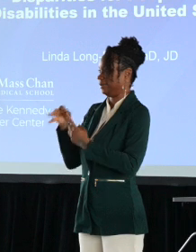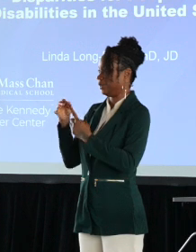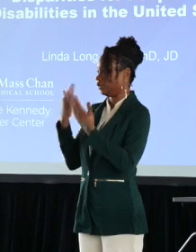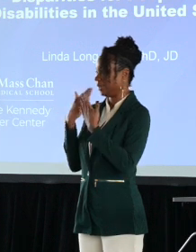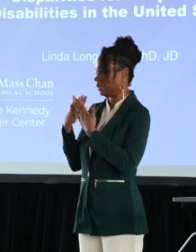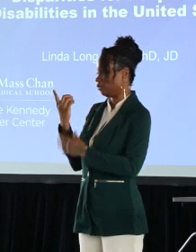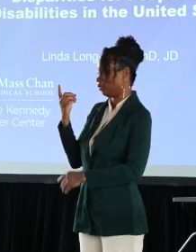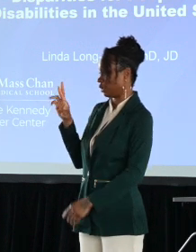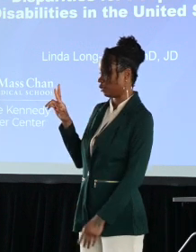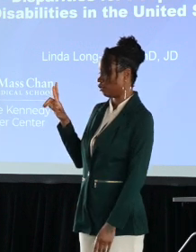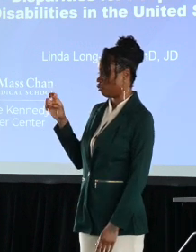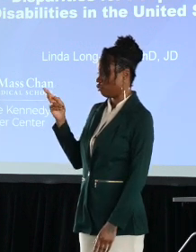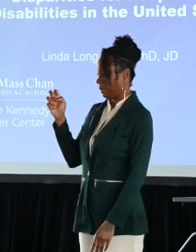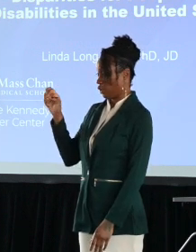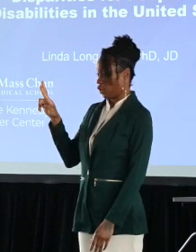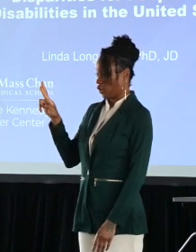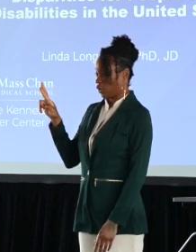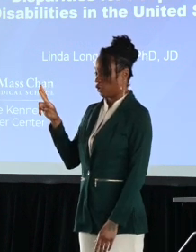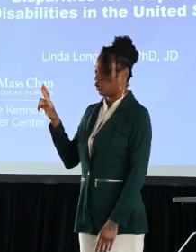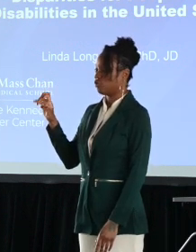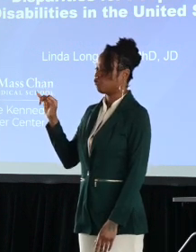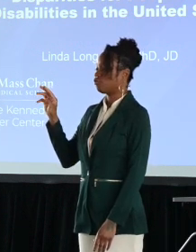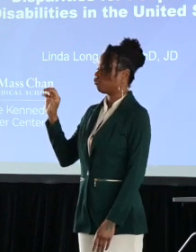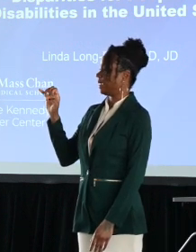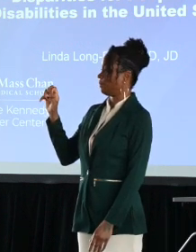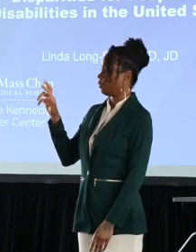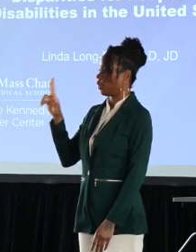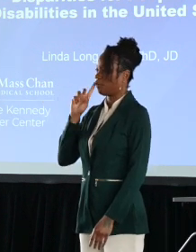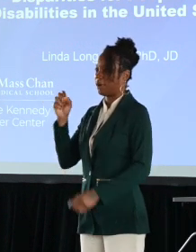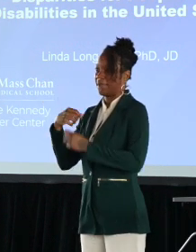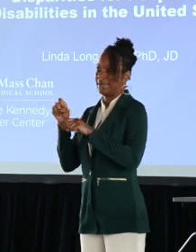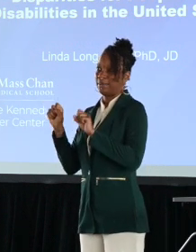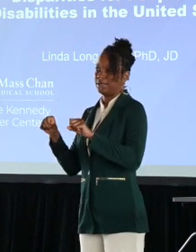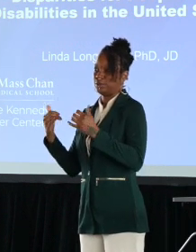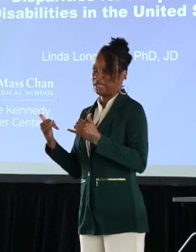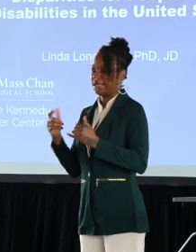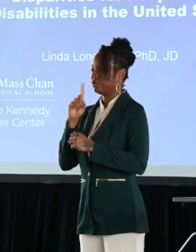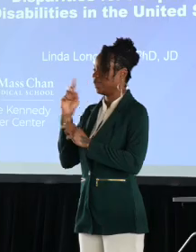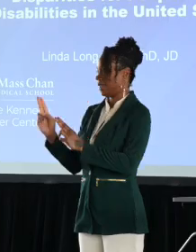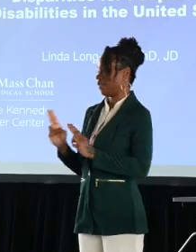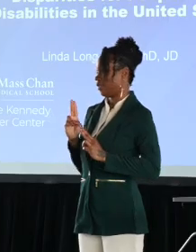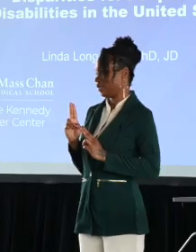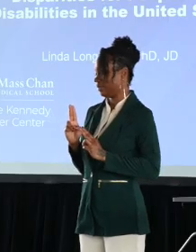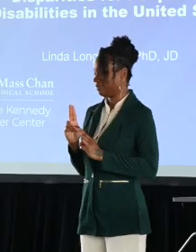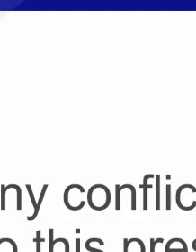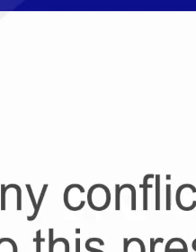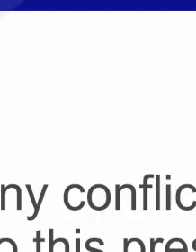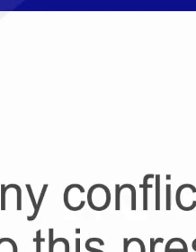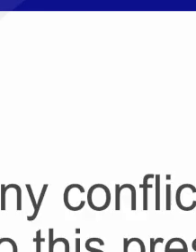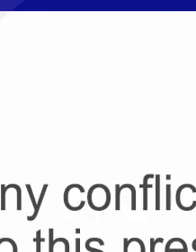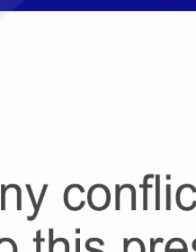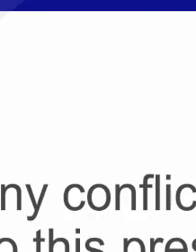So, I do not have any conflicts of interest pertaining to this presentation. My dream in life, though, is to be funded by Big